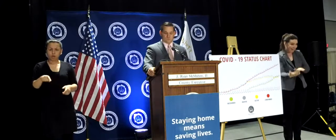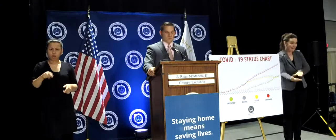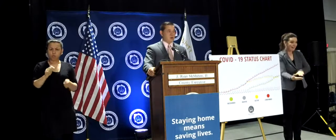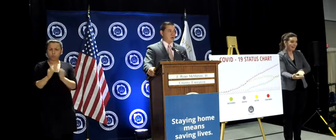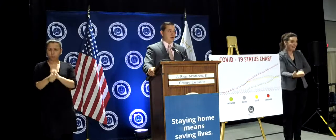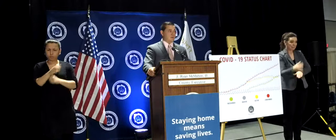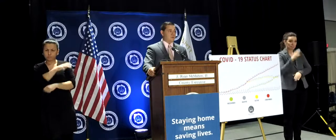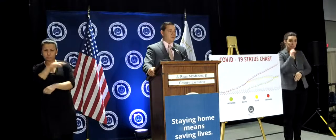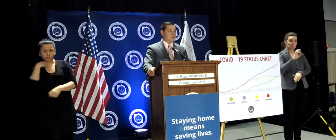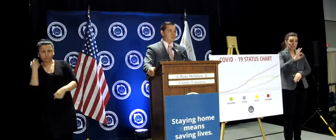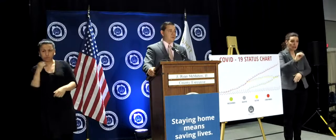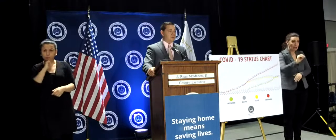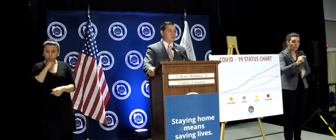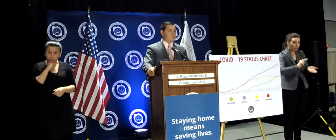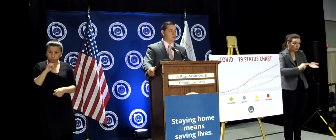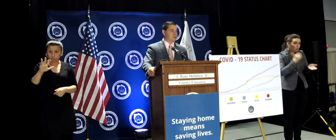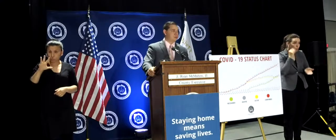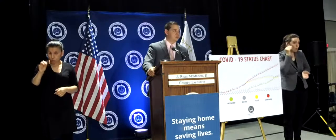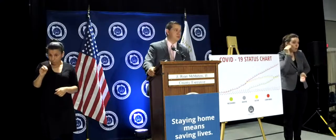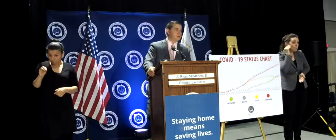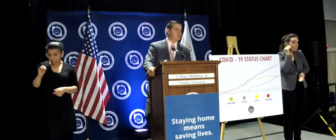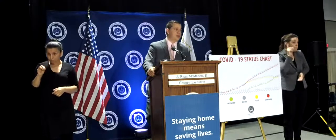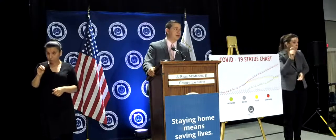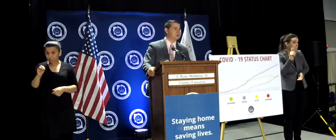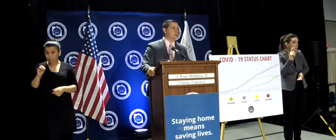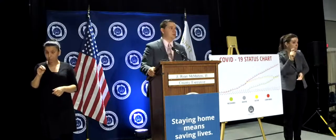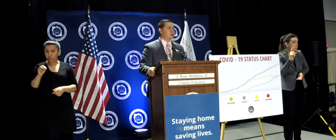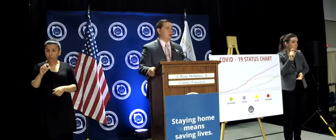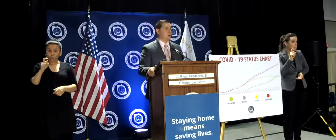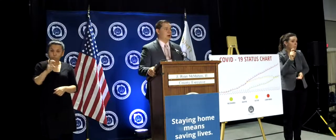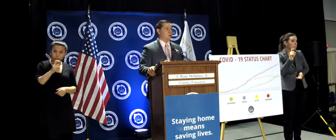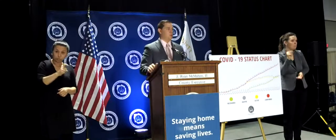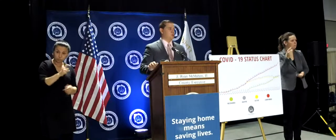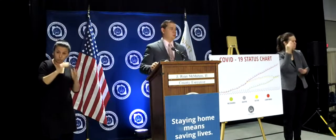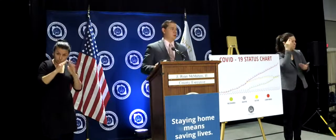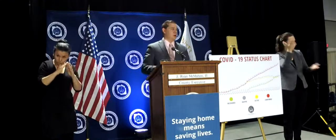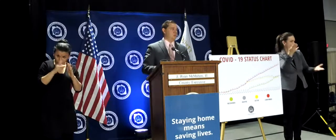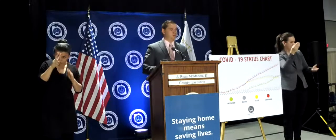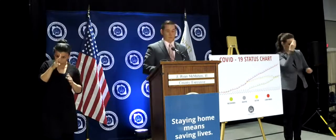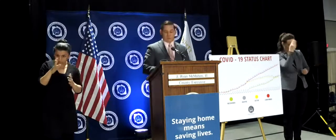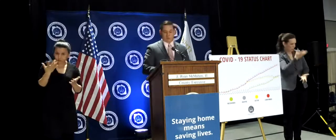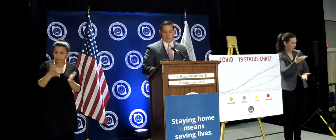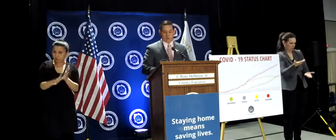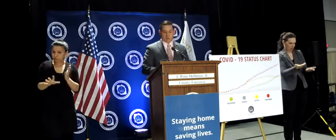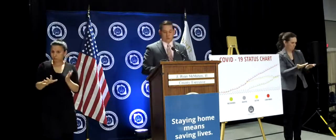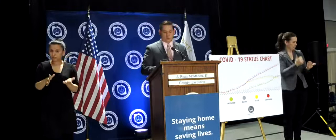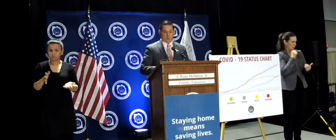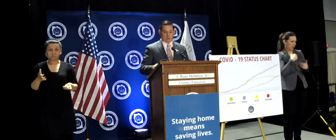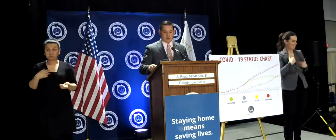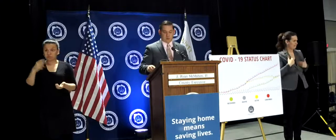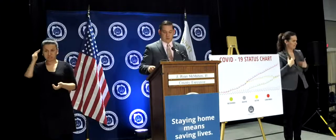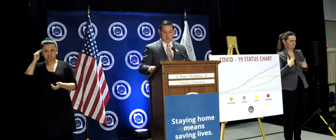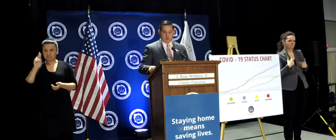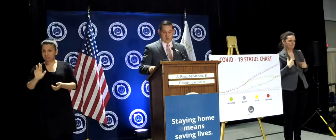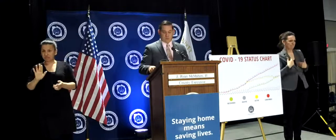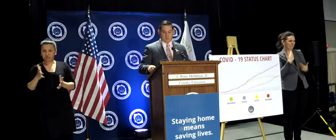home resident? I don't have that information yet, Tim, because this is today, hours we ago,